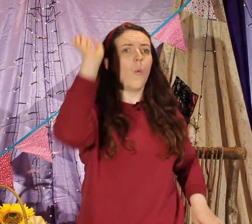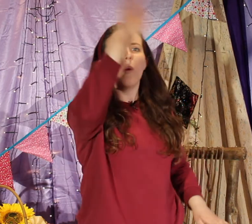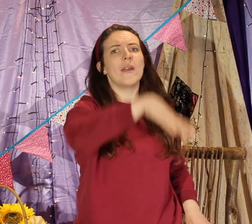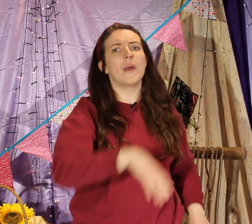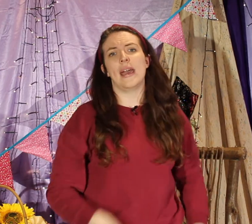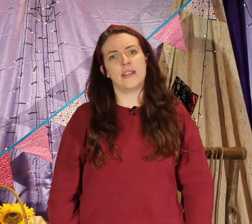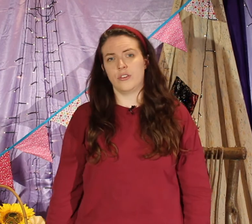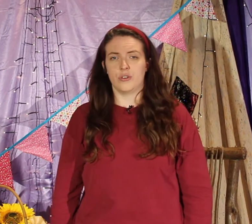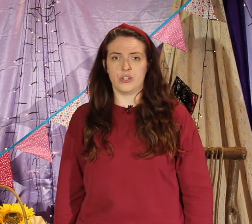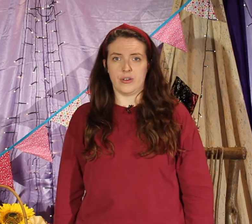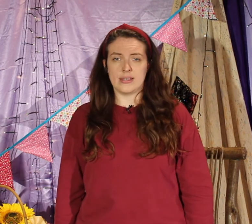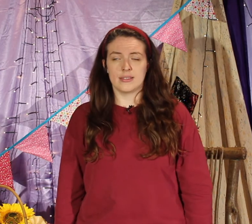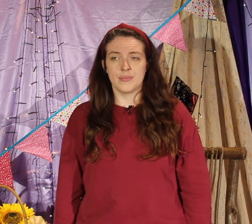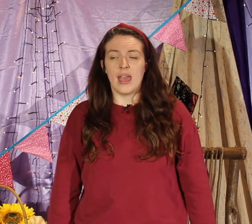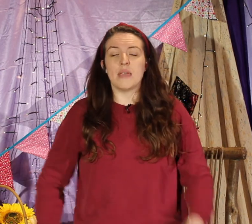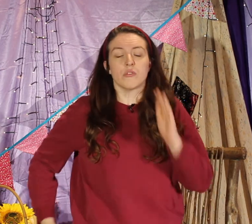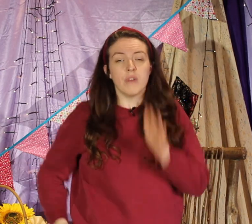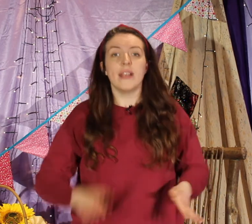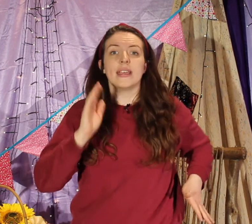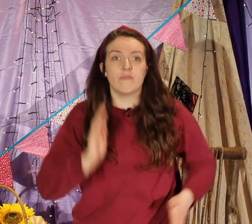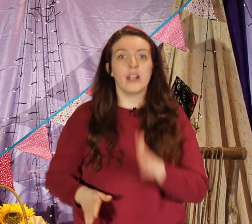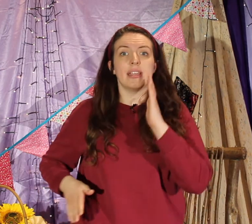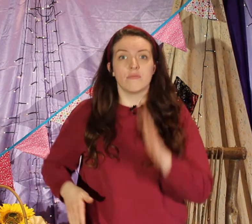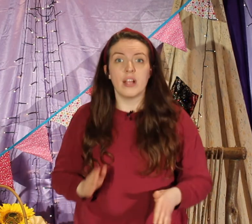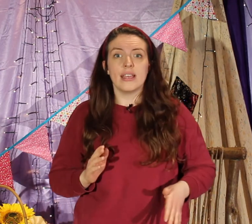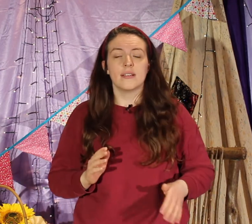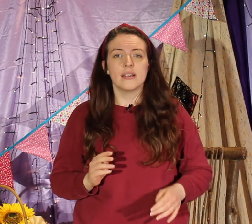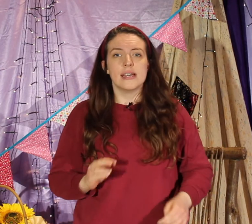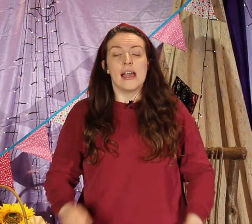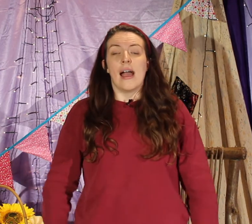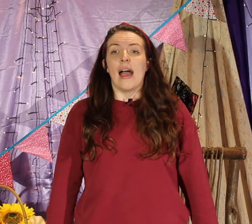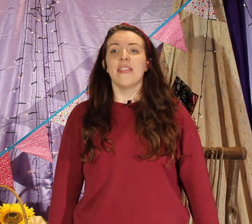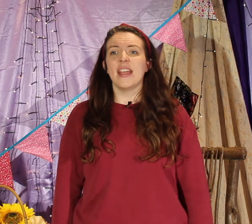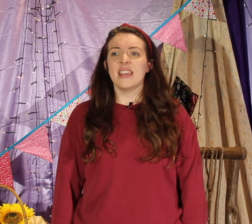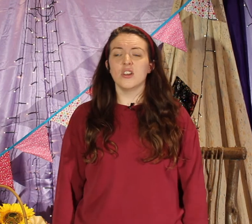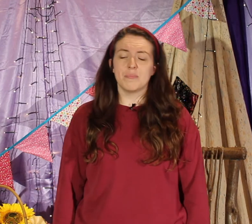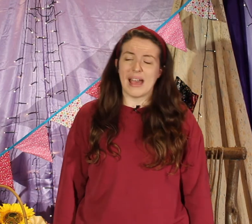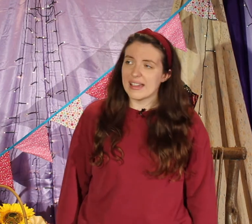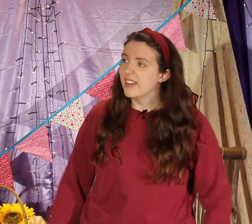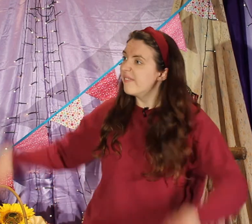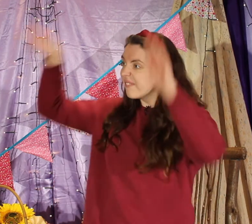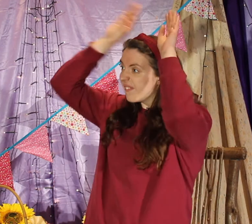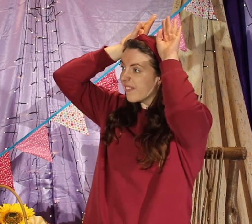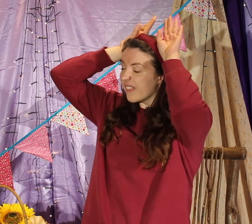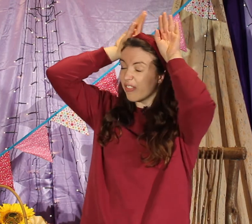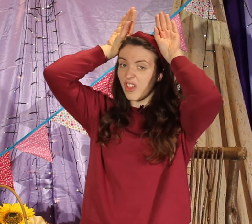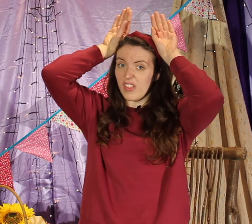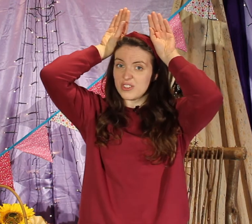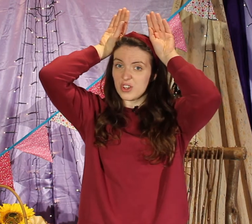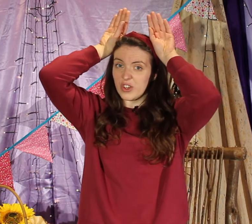way, way ahead of the tortoise. He was running and running and running. And then he looked back, saw that tortoise